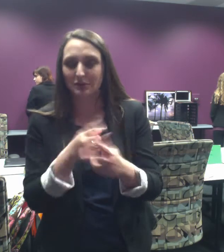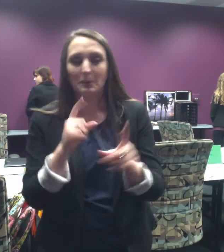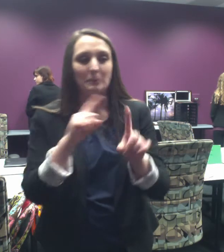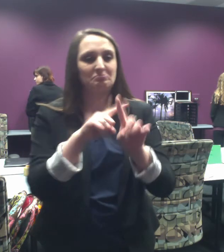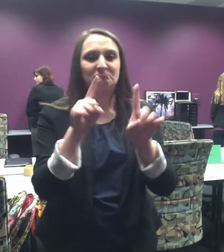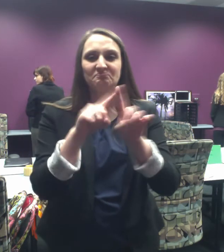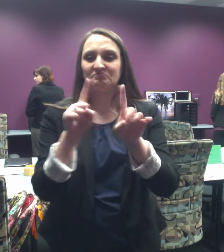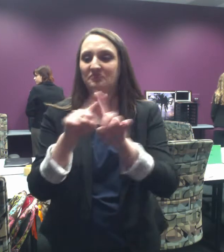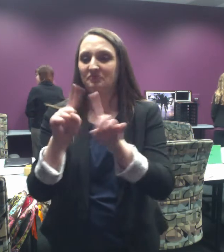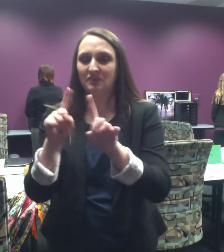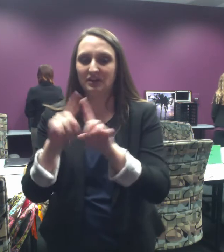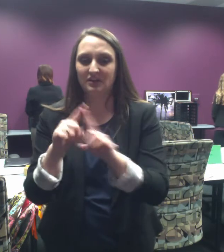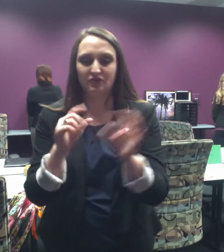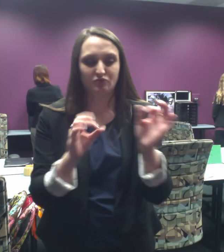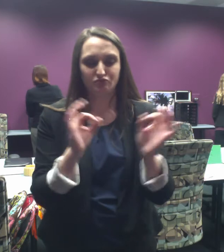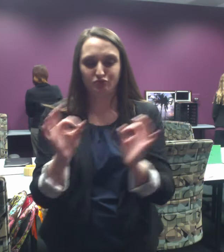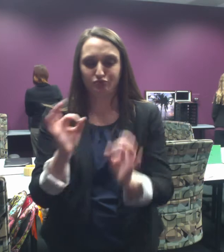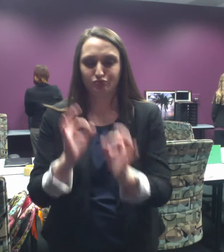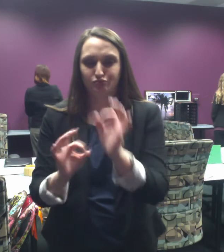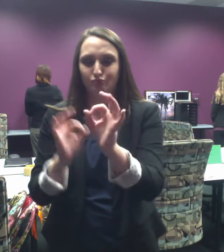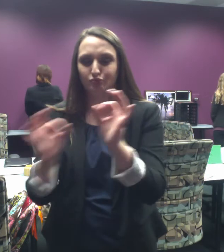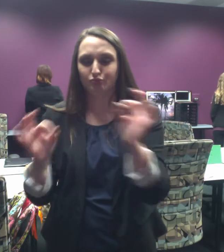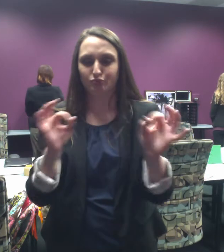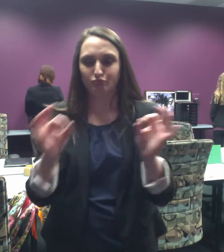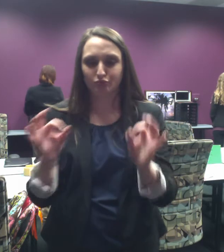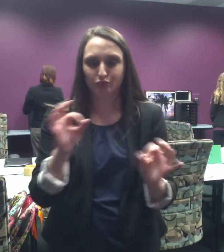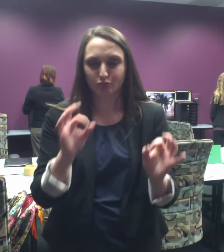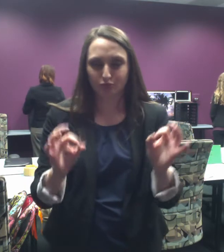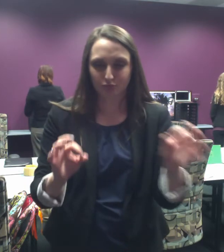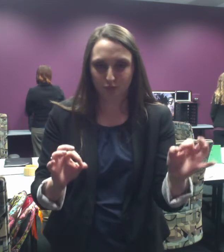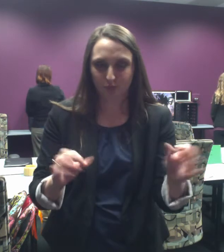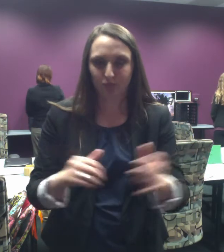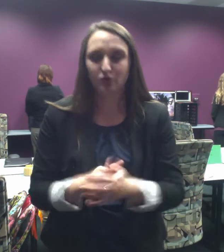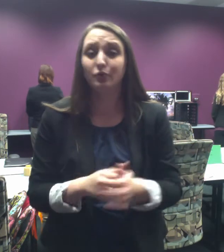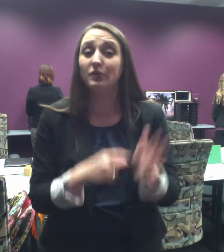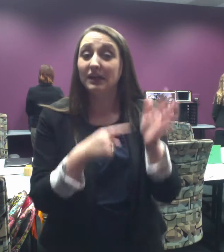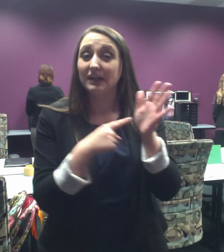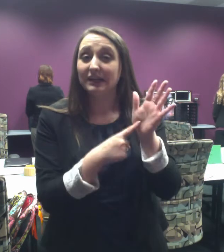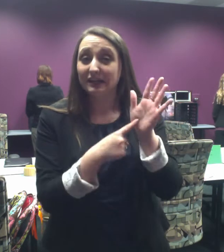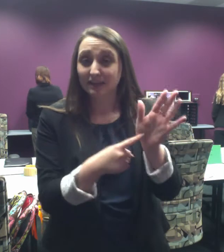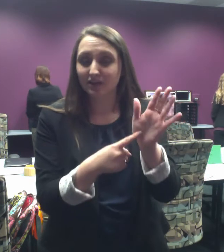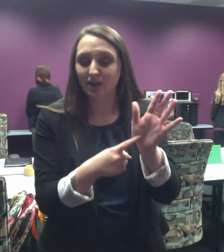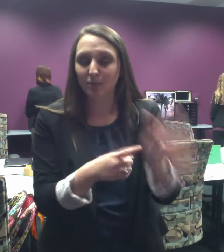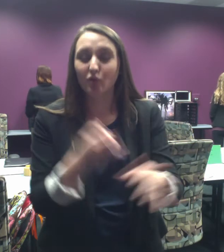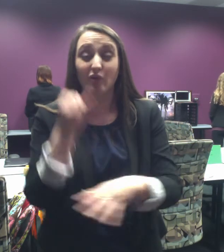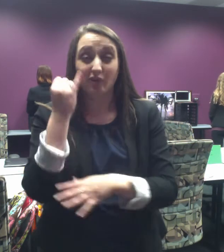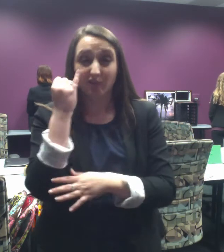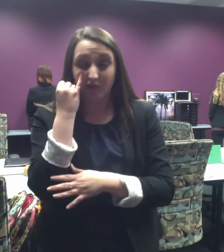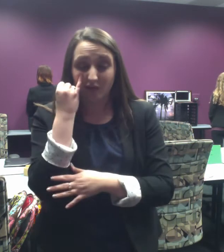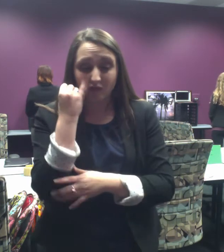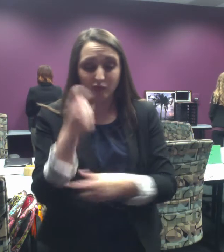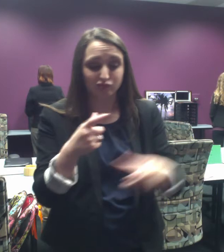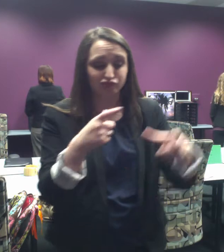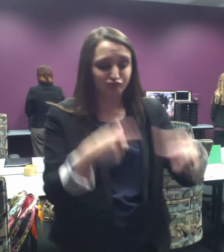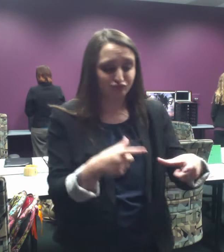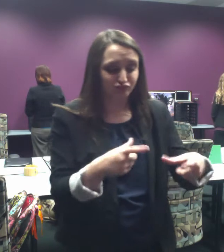Doing dishes. What water usually works better to clean dishes with? Cold water or hot water? Why does hot water work